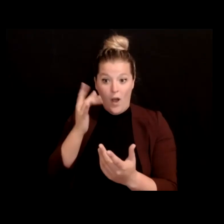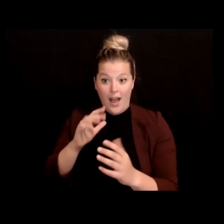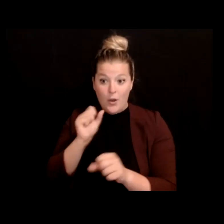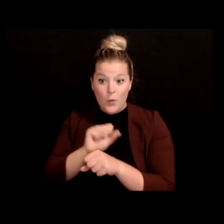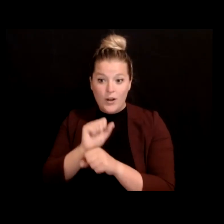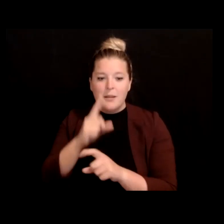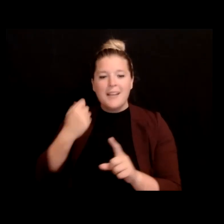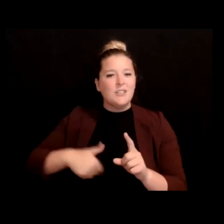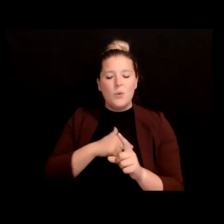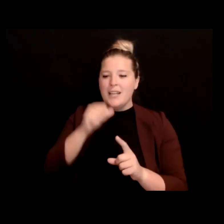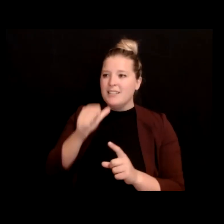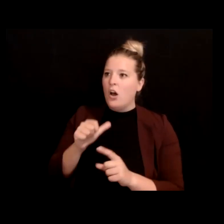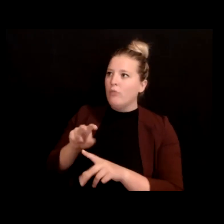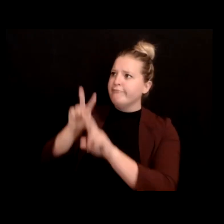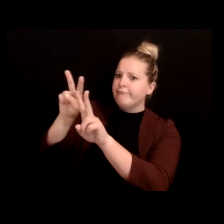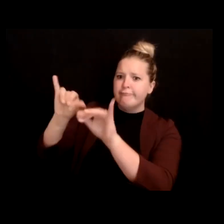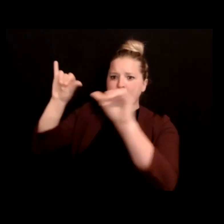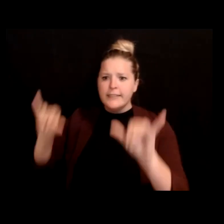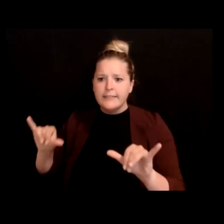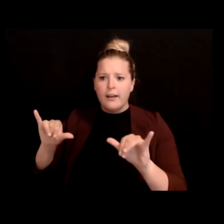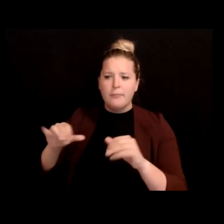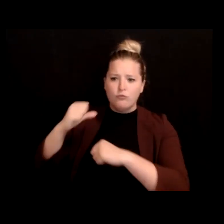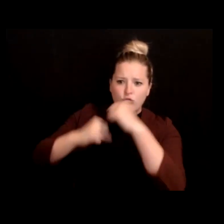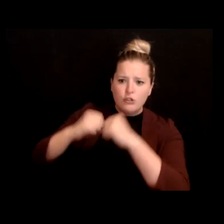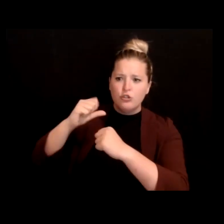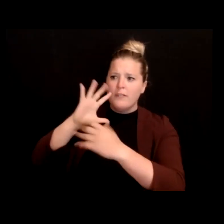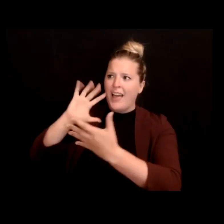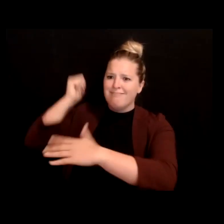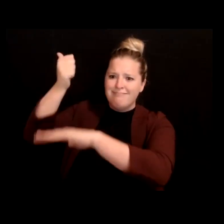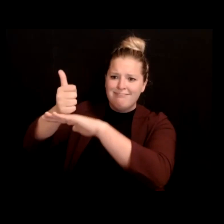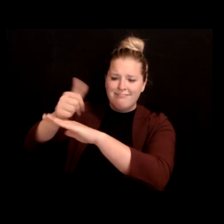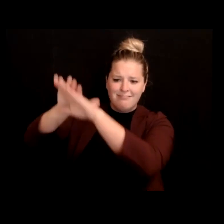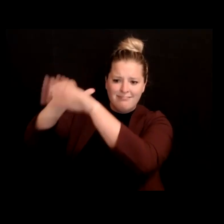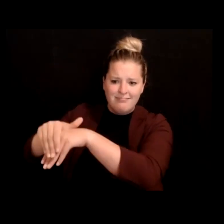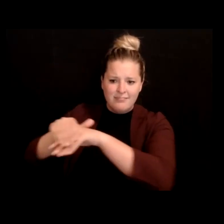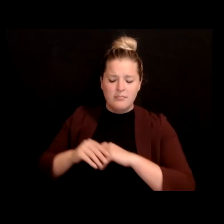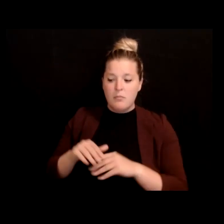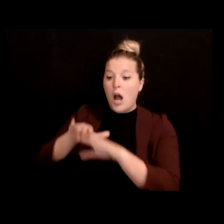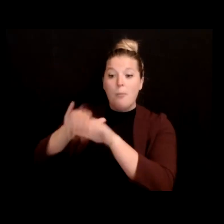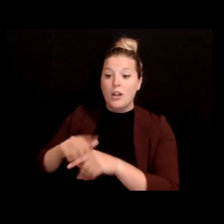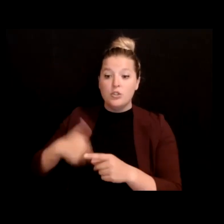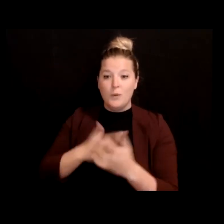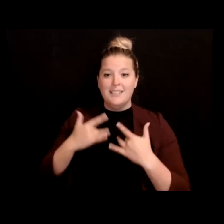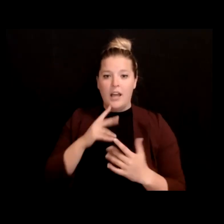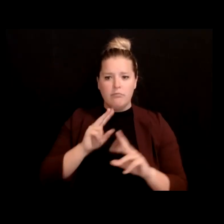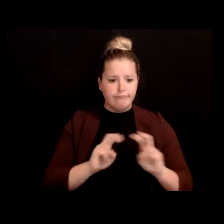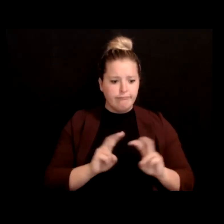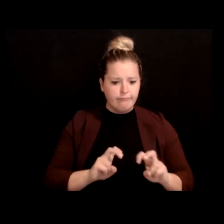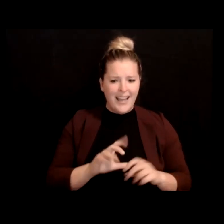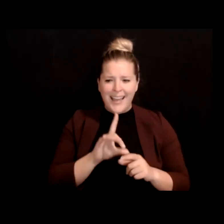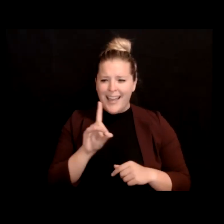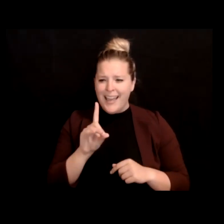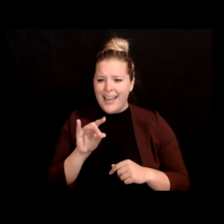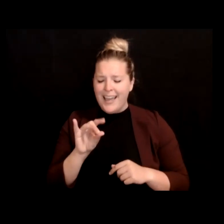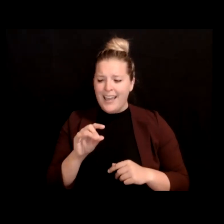that perpetuate and uphold its violence. It does not want us to think about the 80 to 90% of